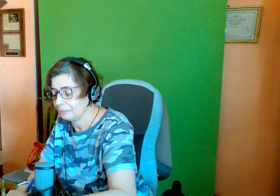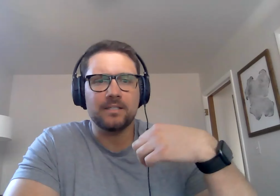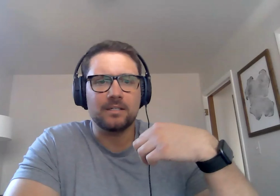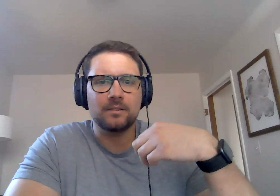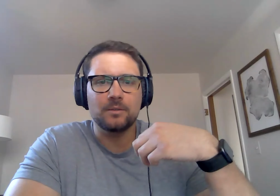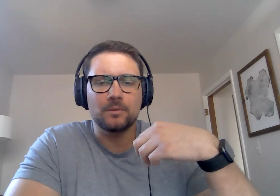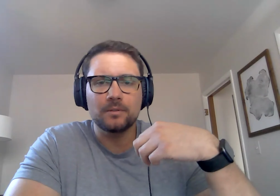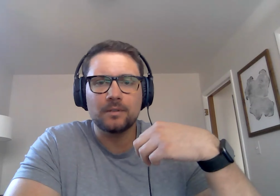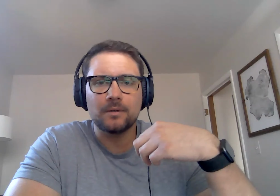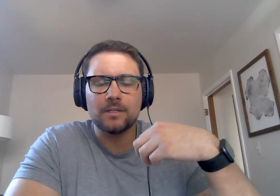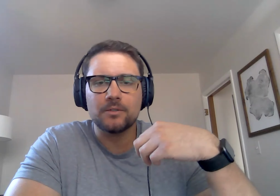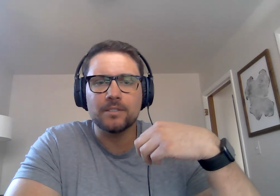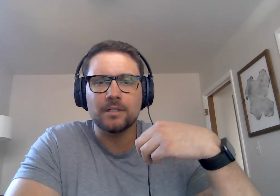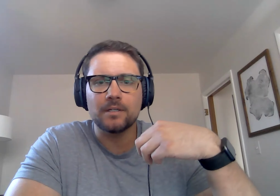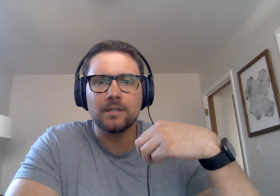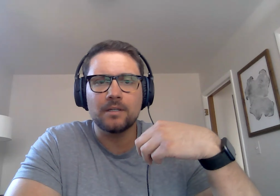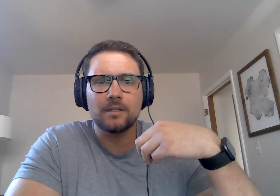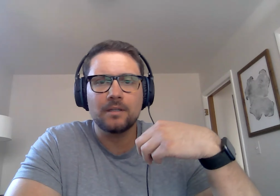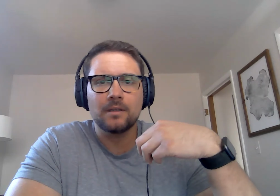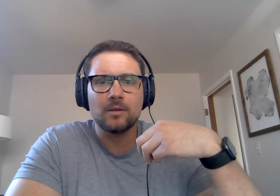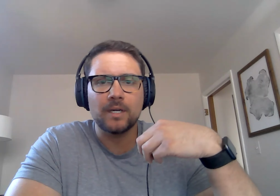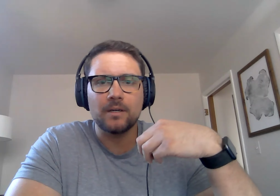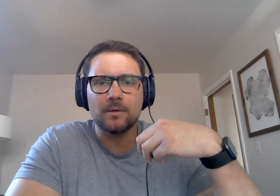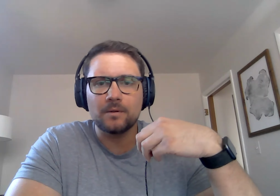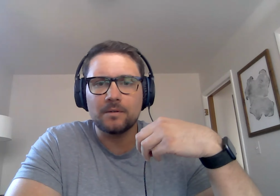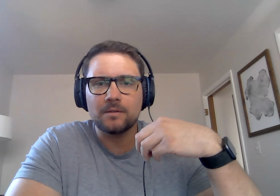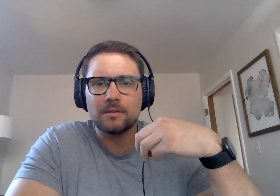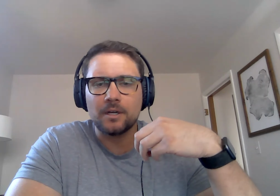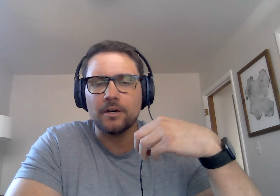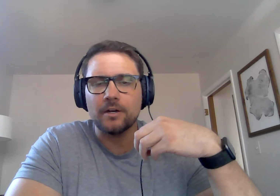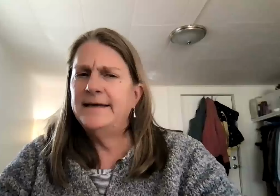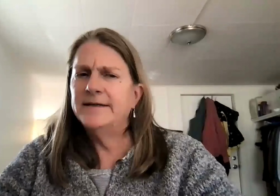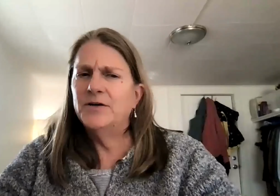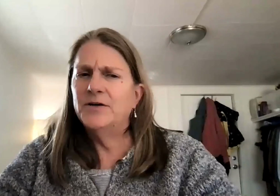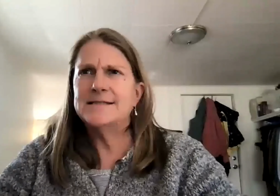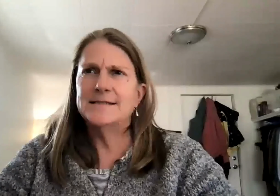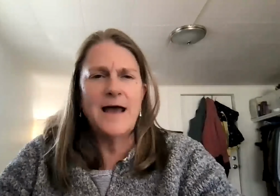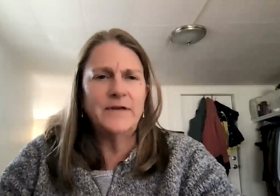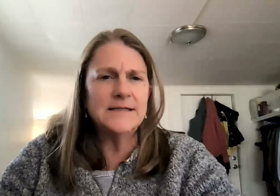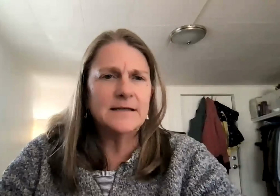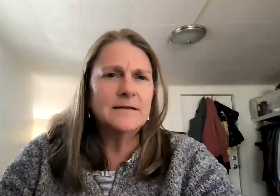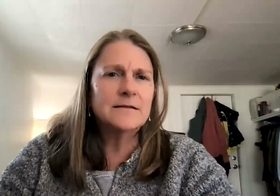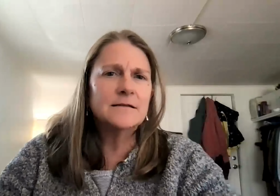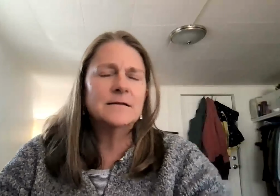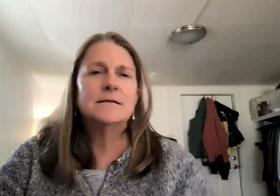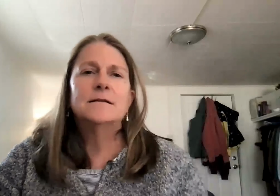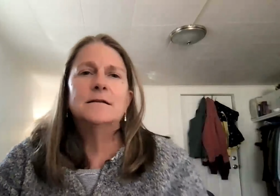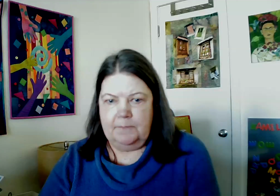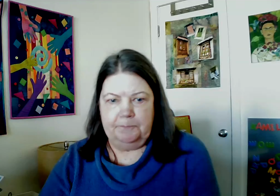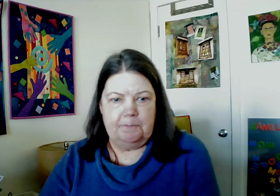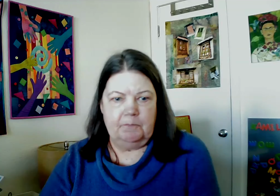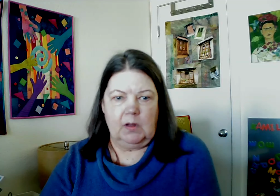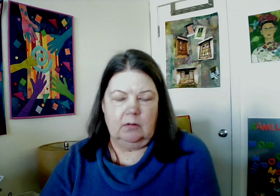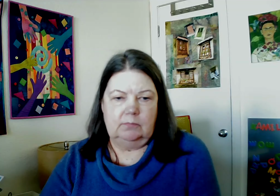And I can pass it to, oh gosh, who hasn't gone yet? About Johnny Tucker. and Chris haven't. Okay.